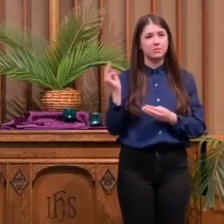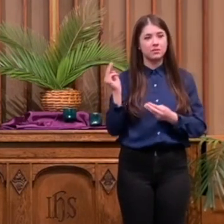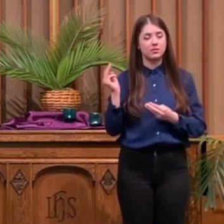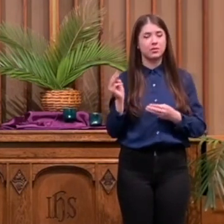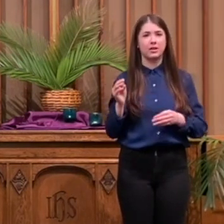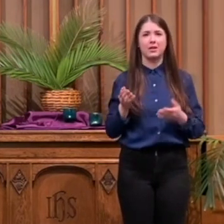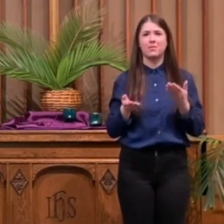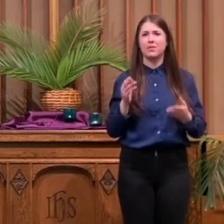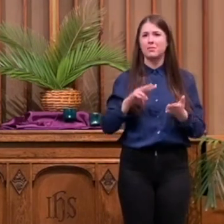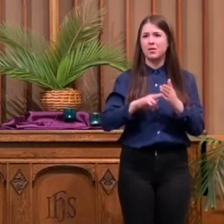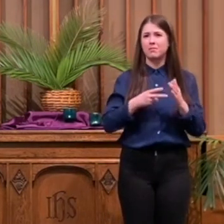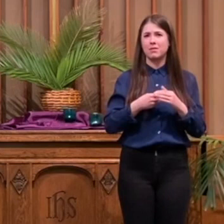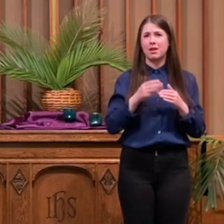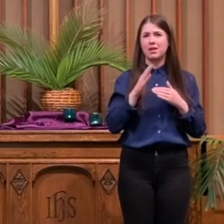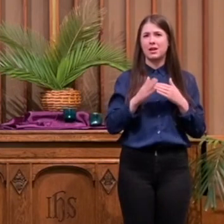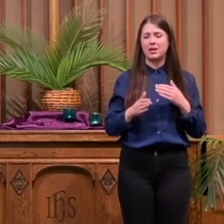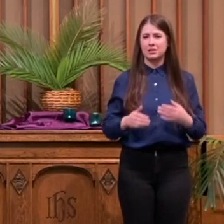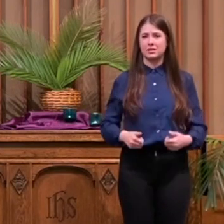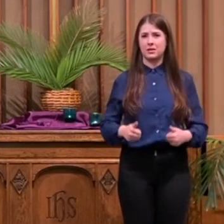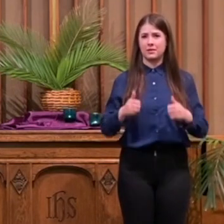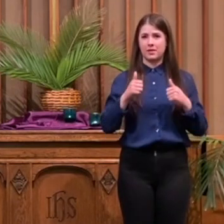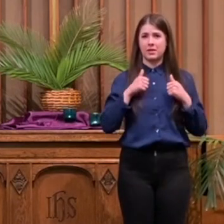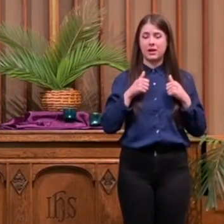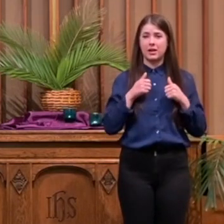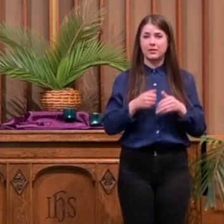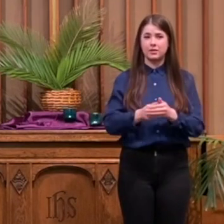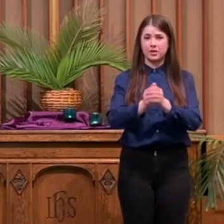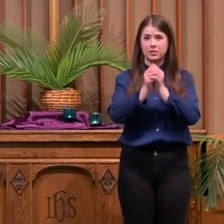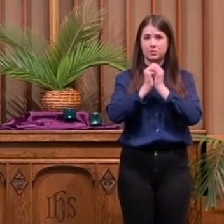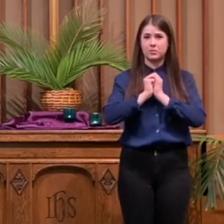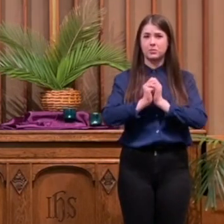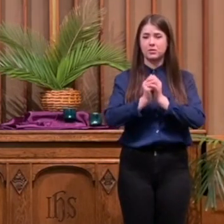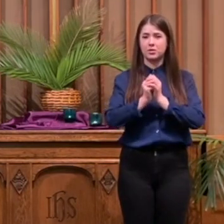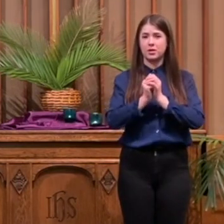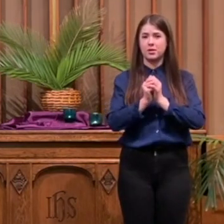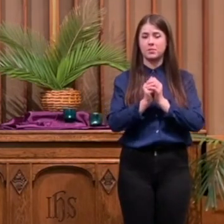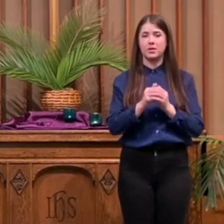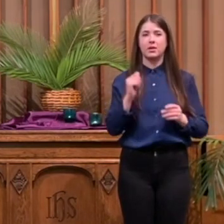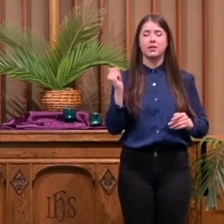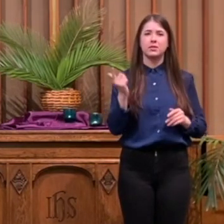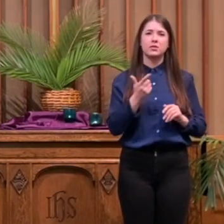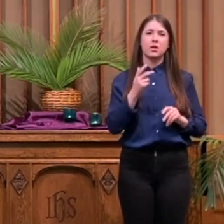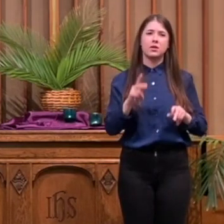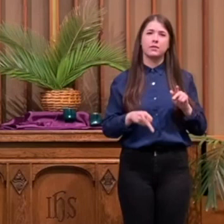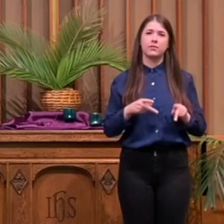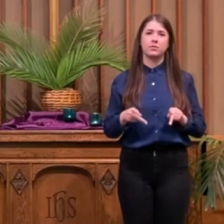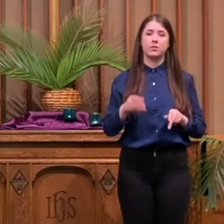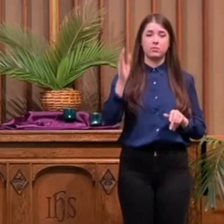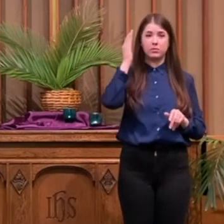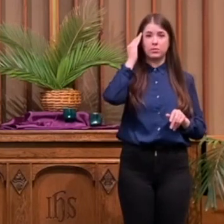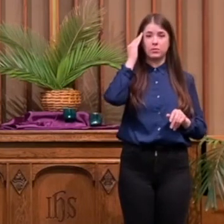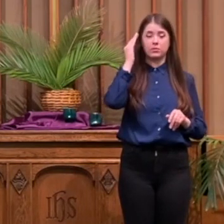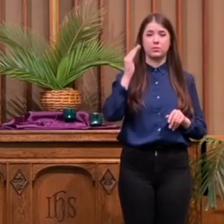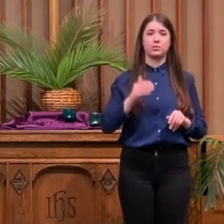end of life and worship as all of the people currently knew